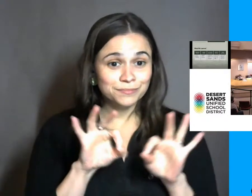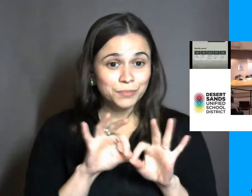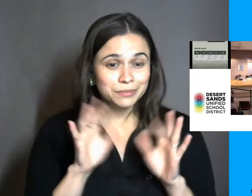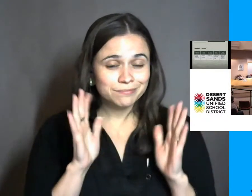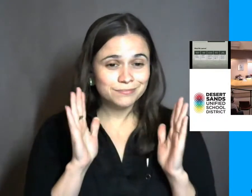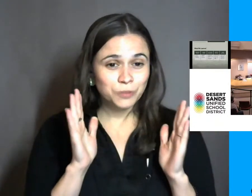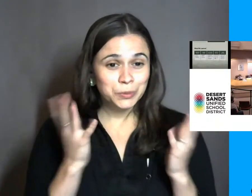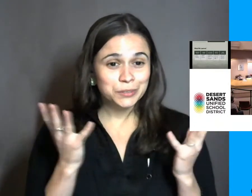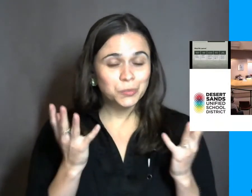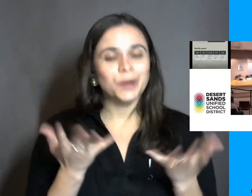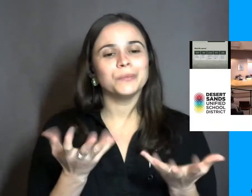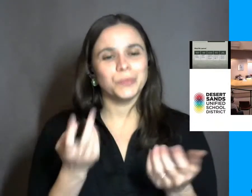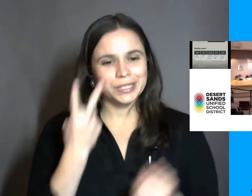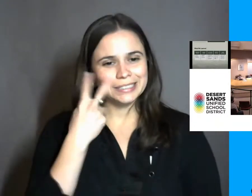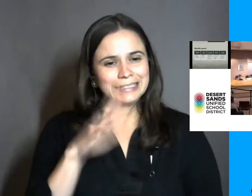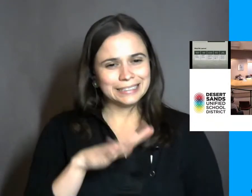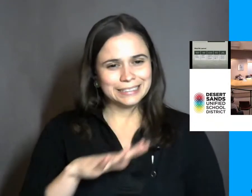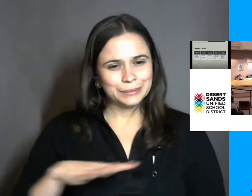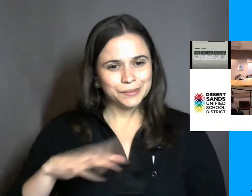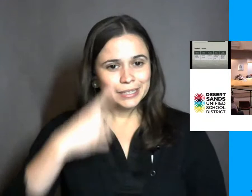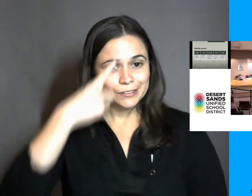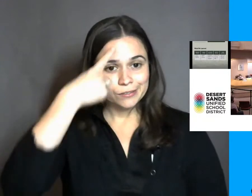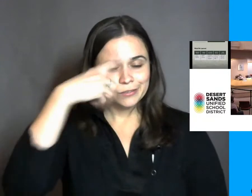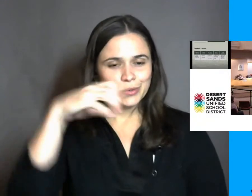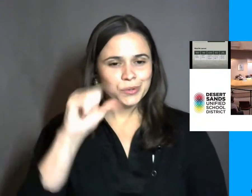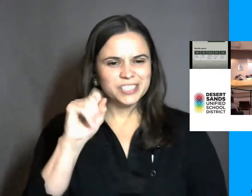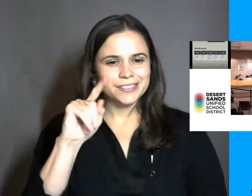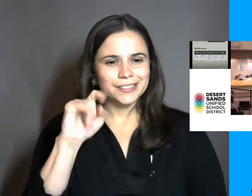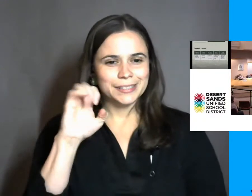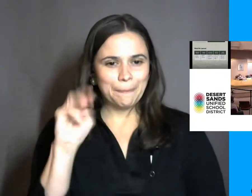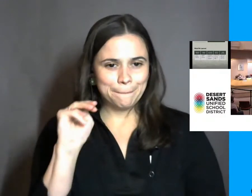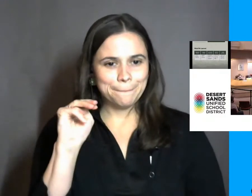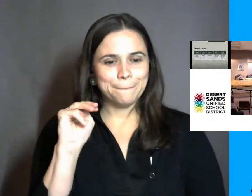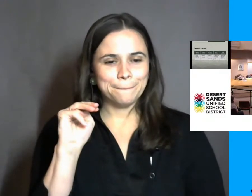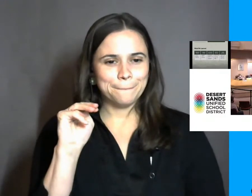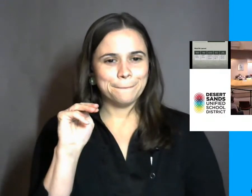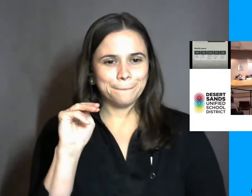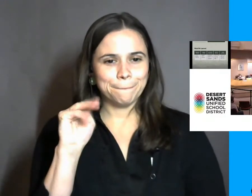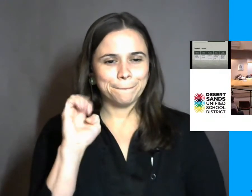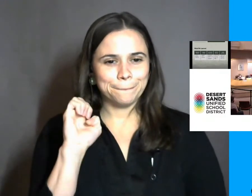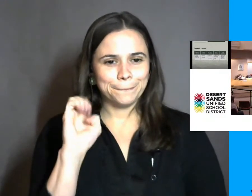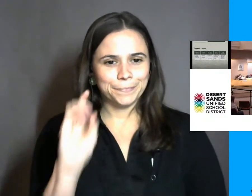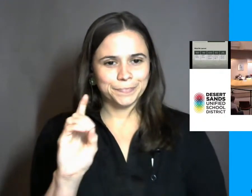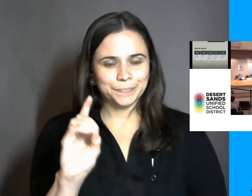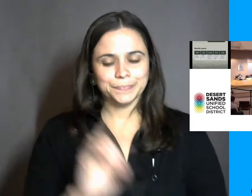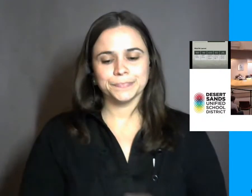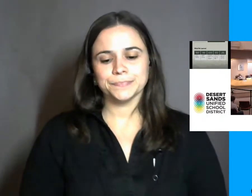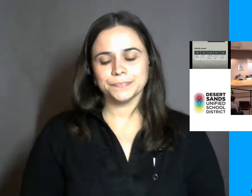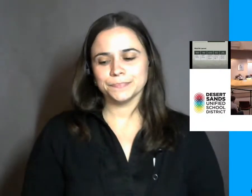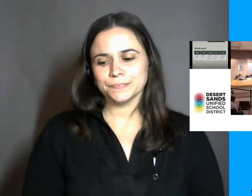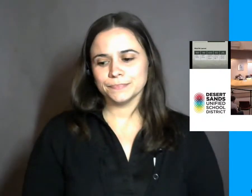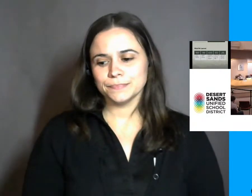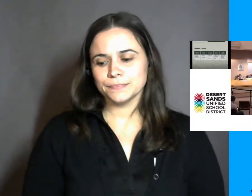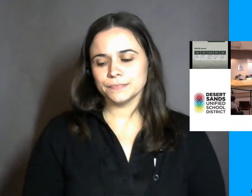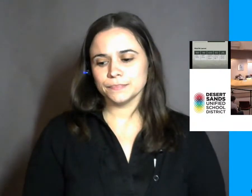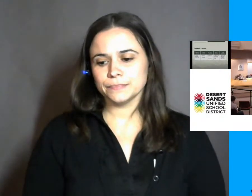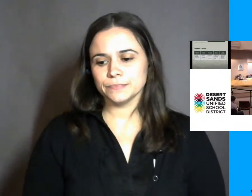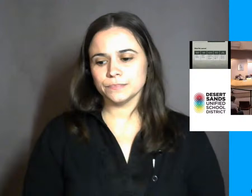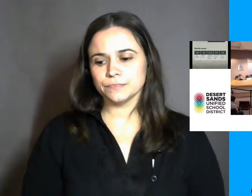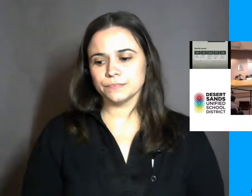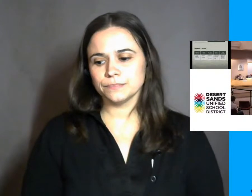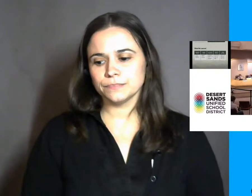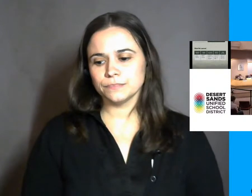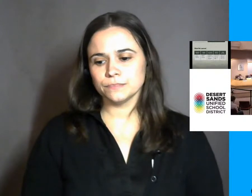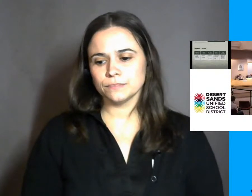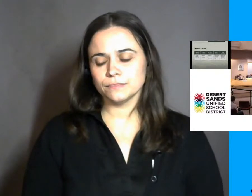to repurpose computer labs. So computer labs that were previously designed with fixed casework, fixed seating,